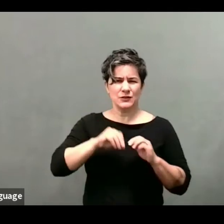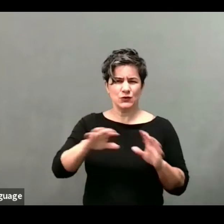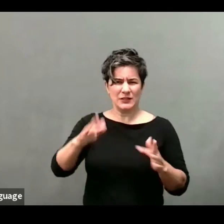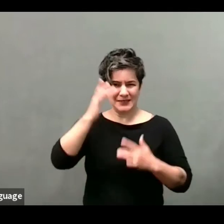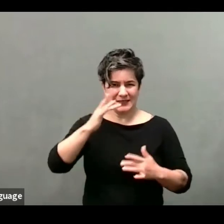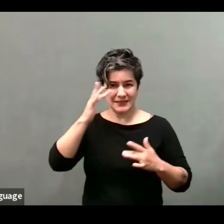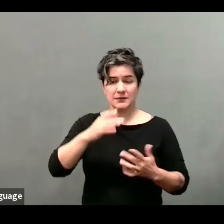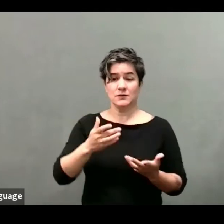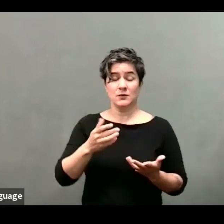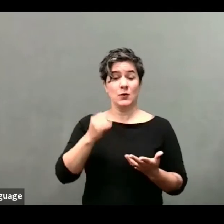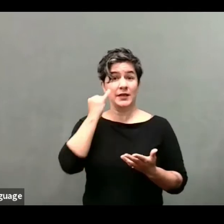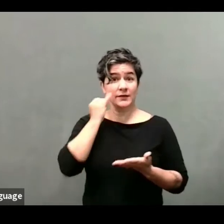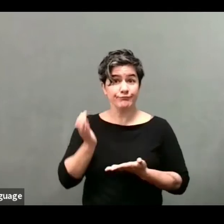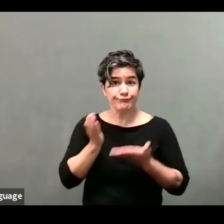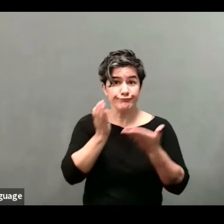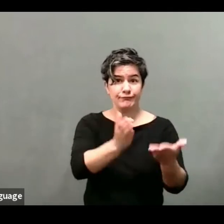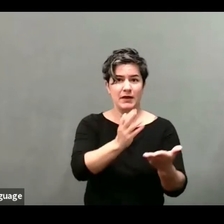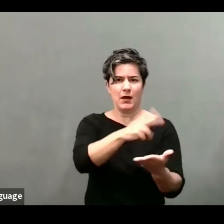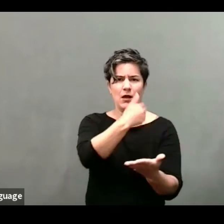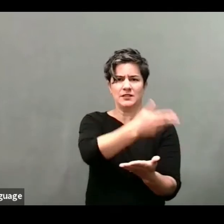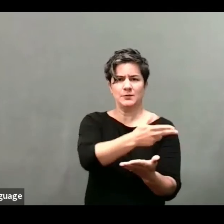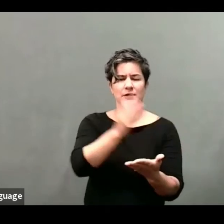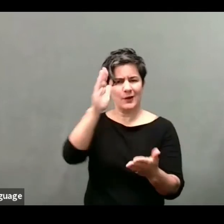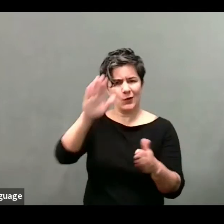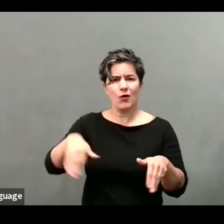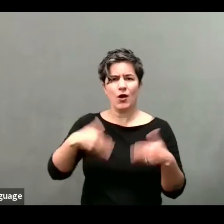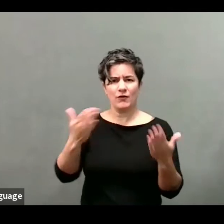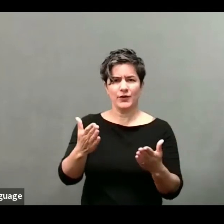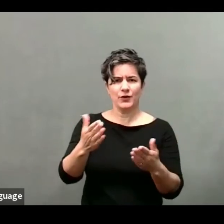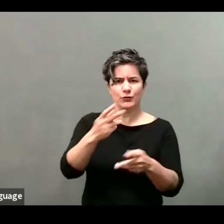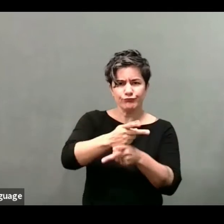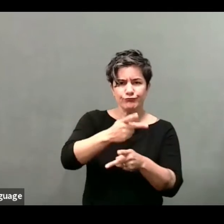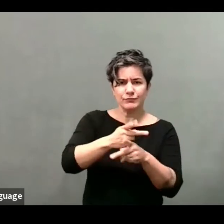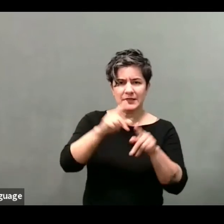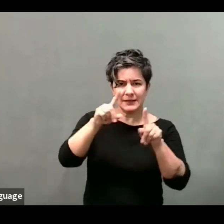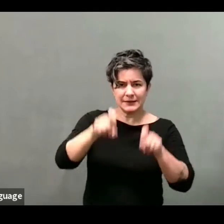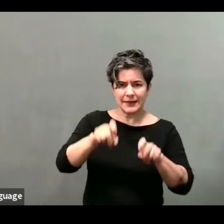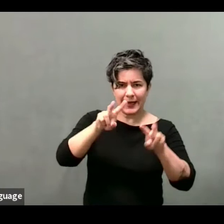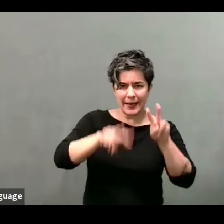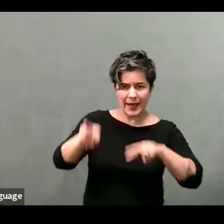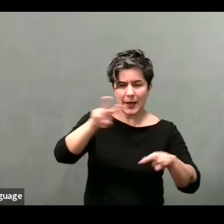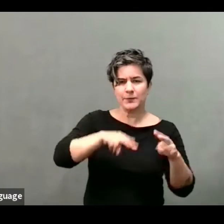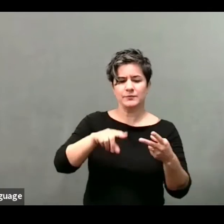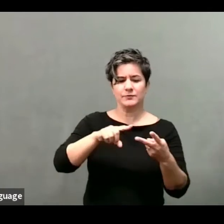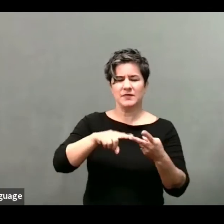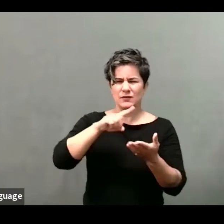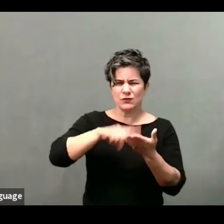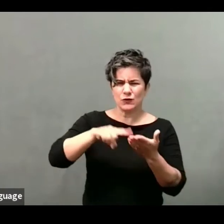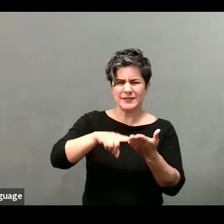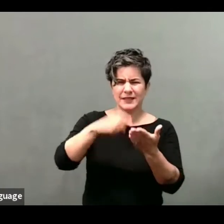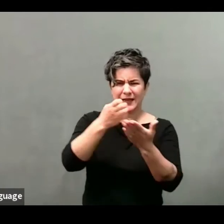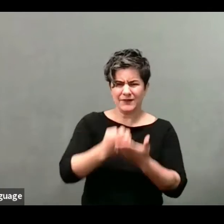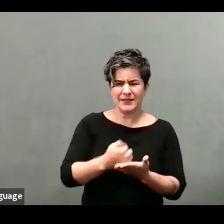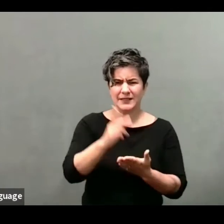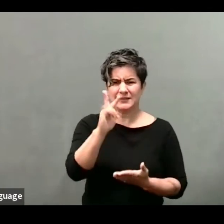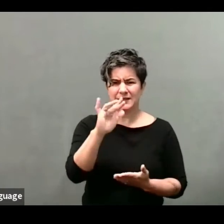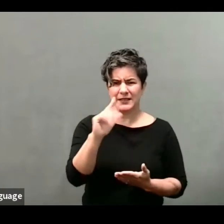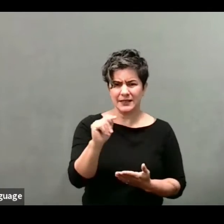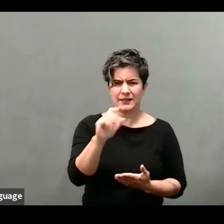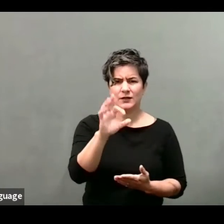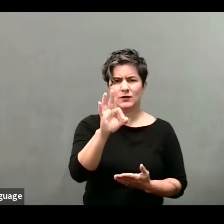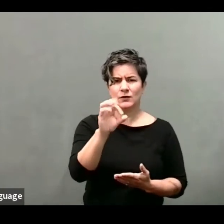to the hospital. They're going to offer you a wellness exam. They're going to offer you a forensic evidence kit. They're going to offer